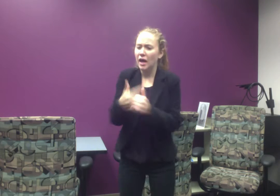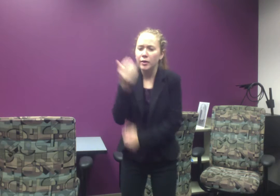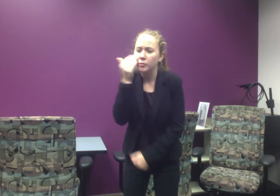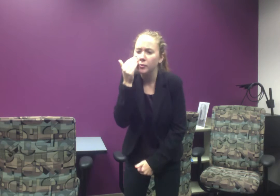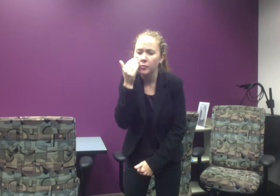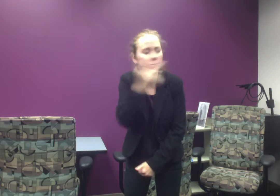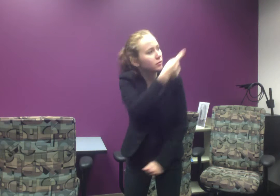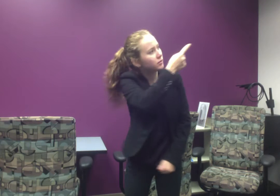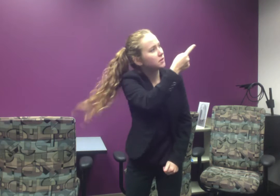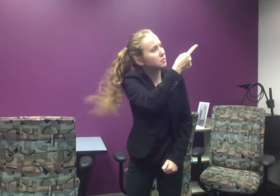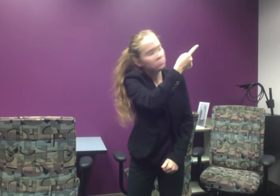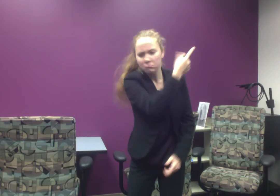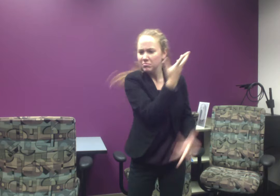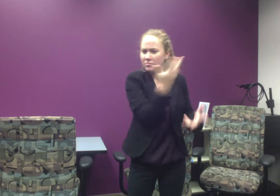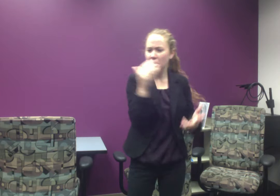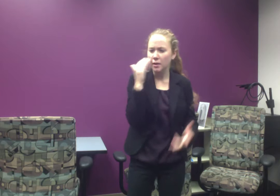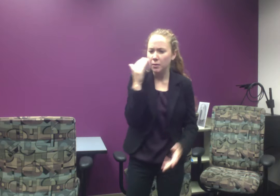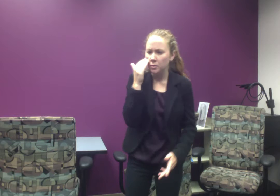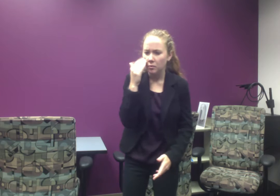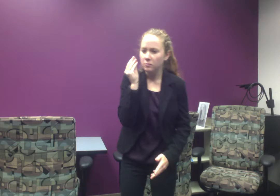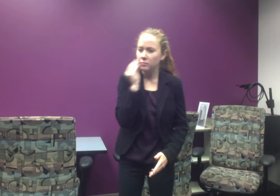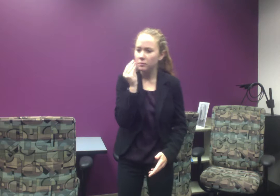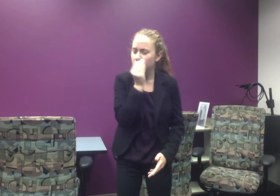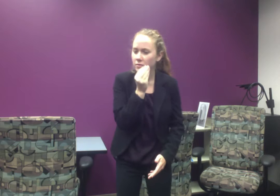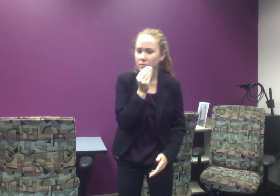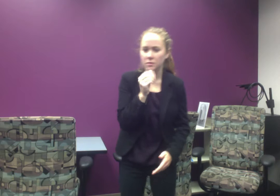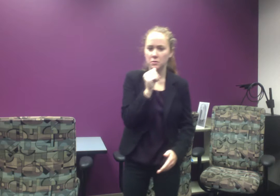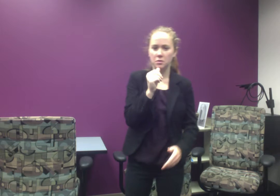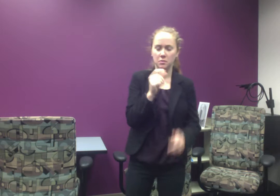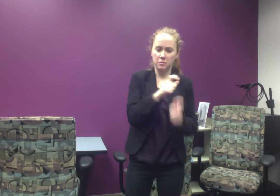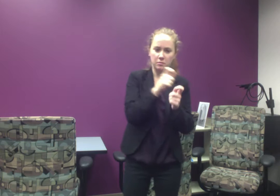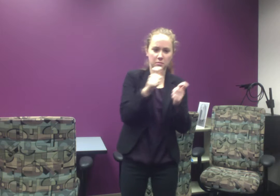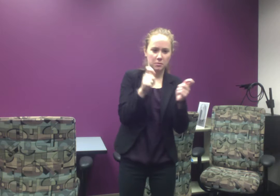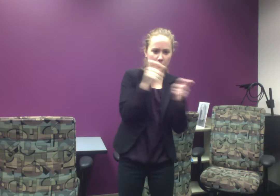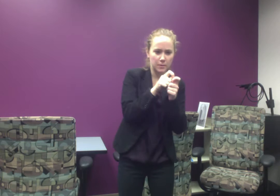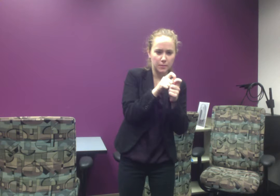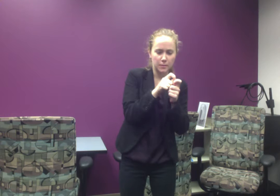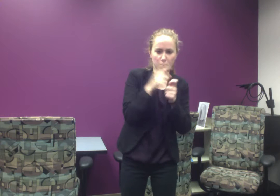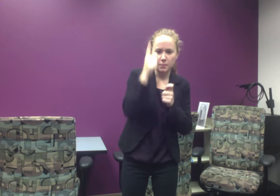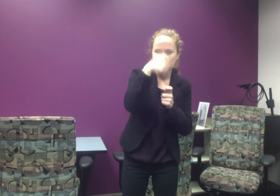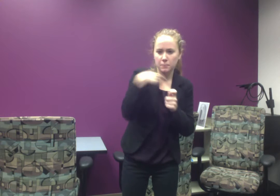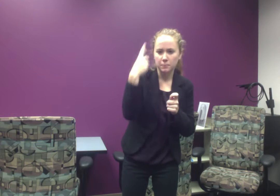anything to show you details of the flower. What tells you that this is a flower, Andre or Adam?